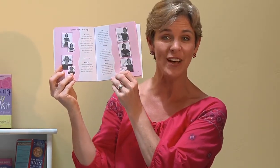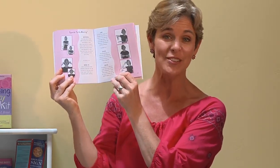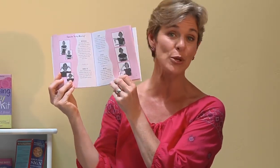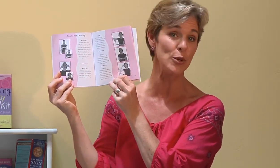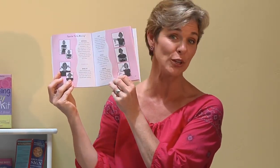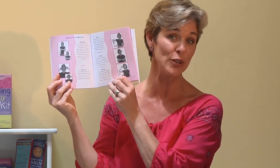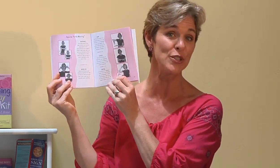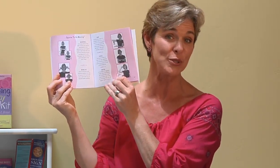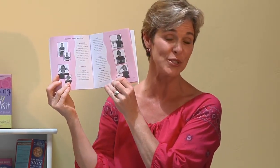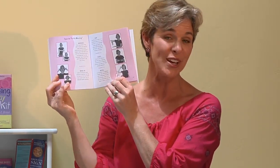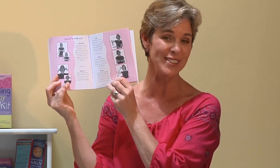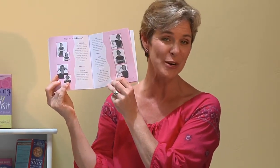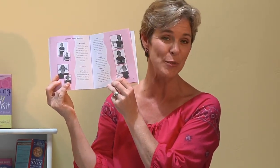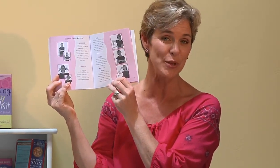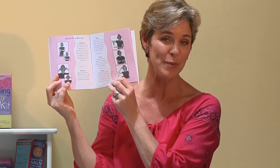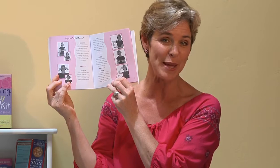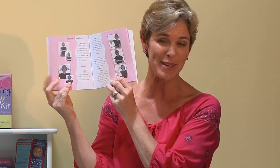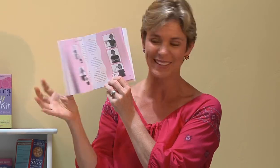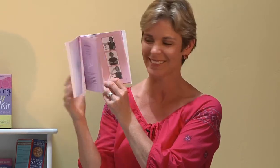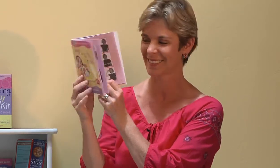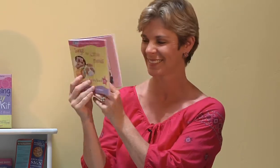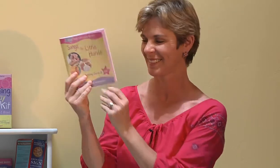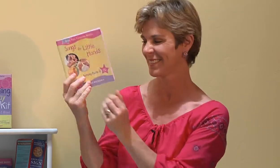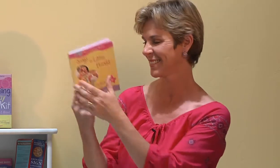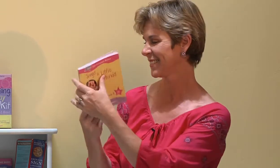so you can learn to do the songs at home with your baby.